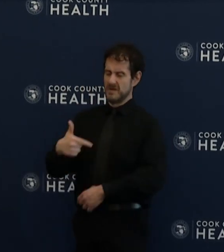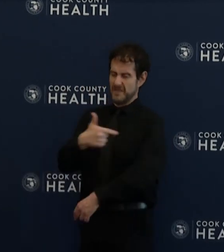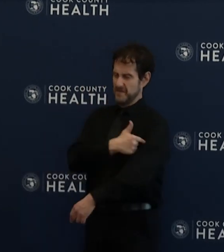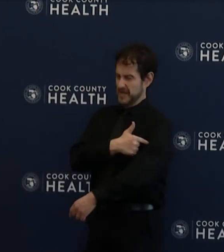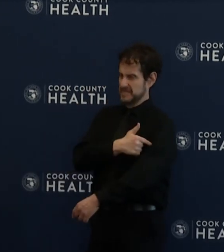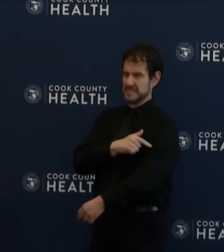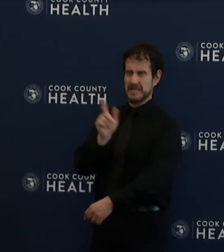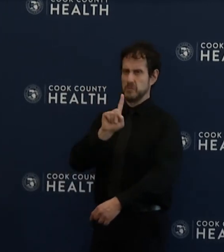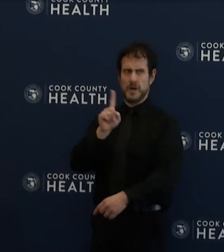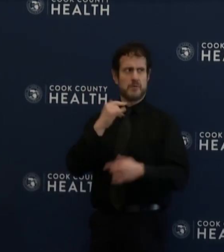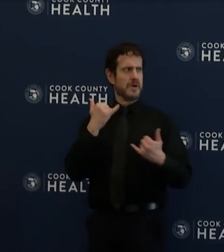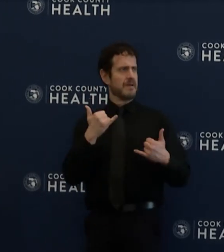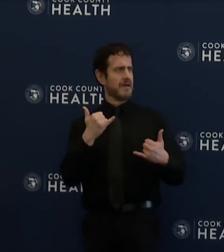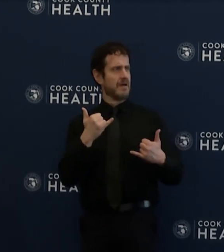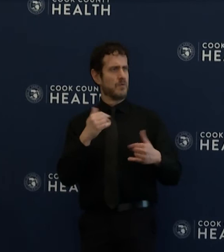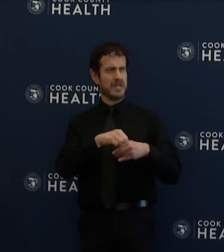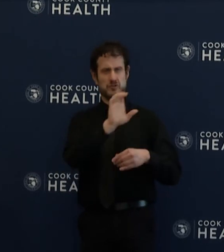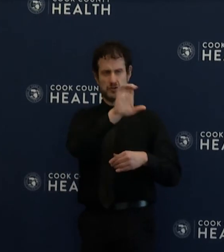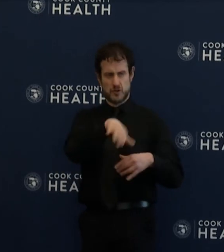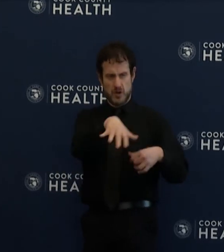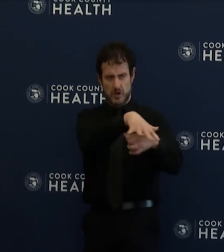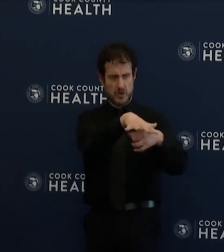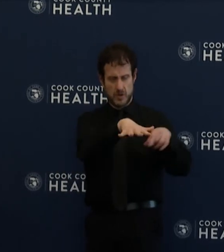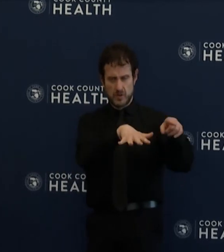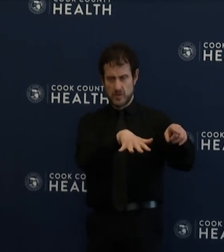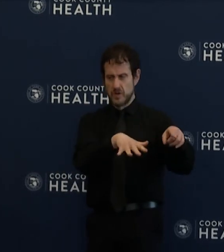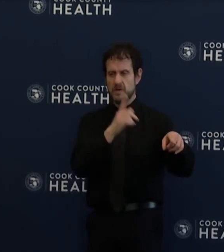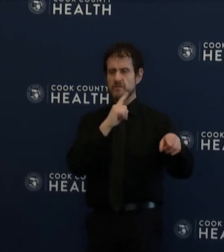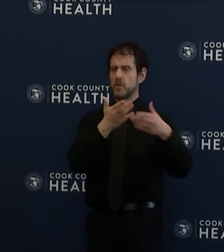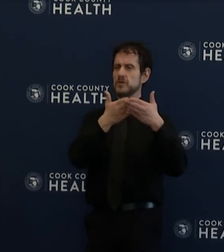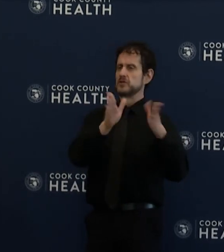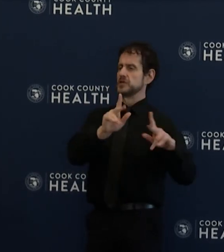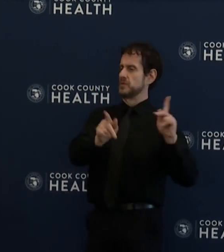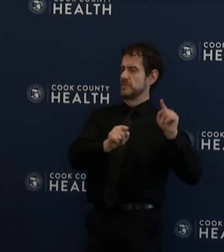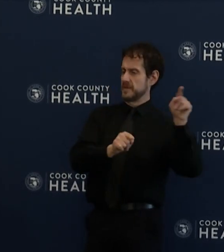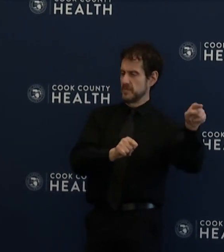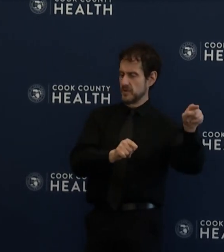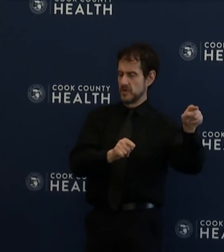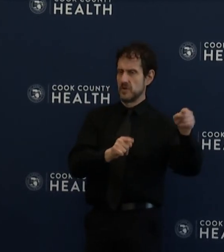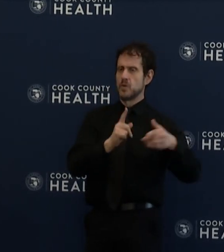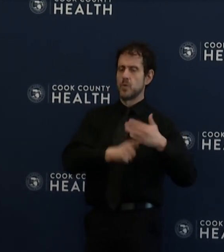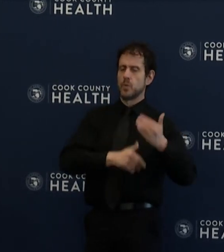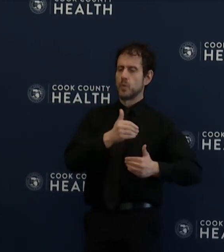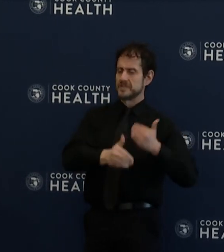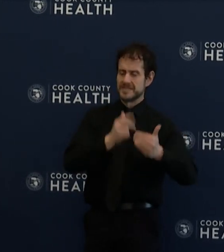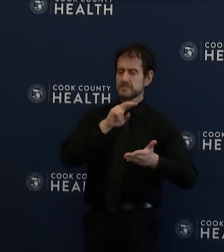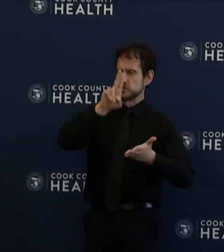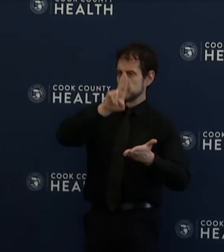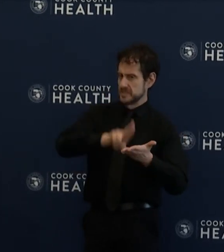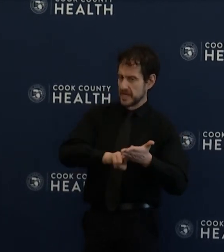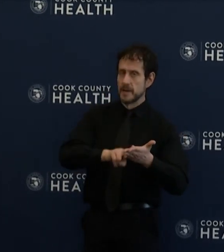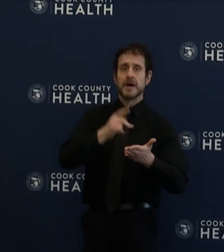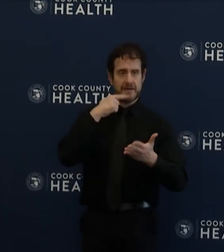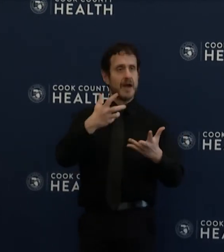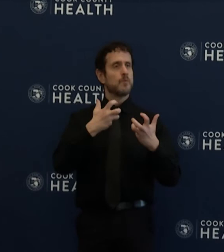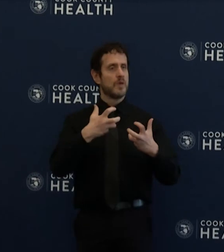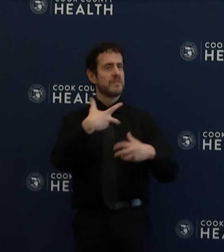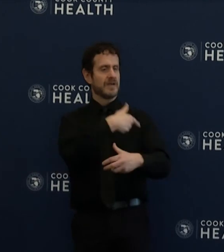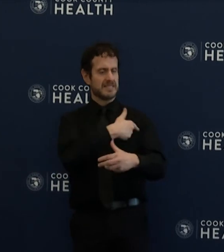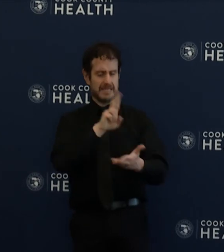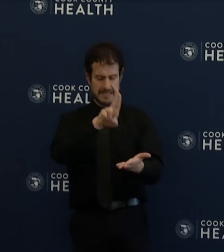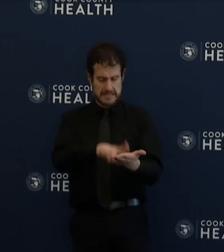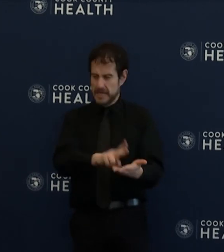right now in Chicago area? For the general population, what steps can be taken to sign up to get vaccinated?